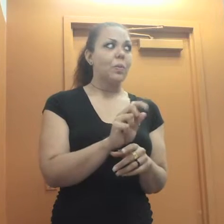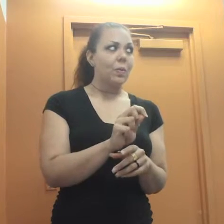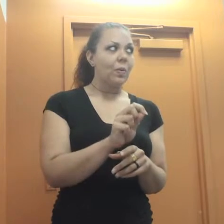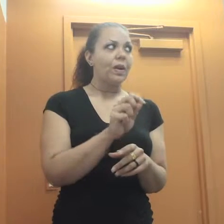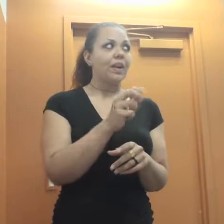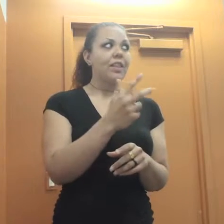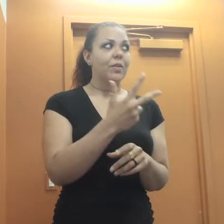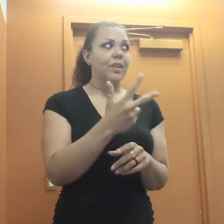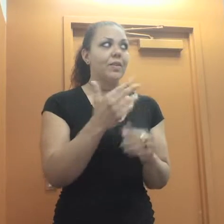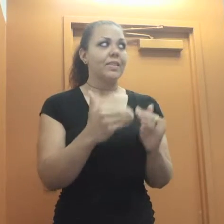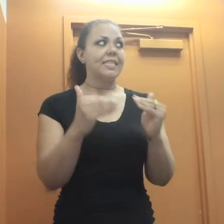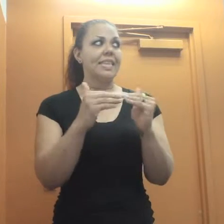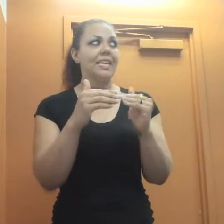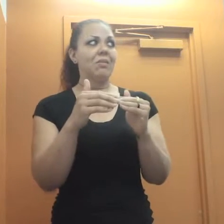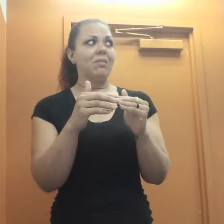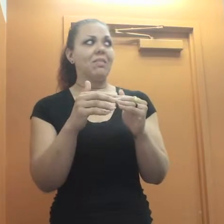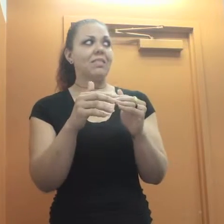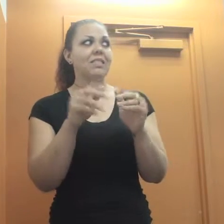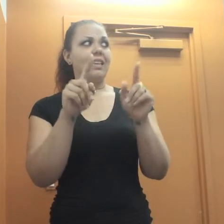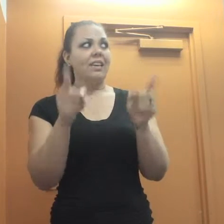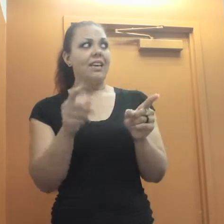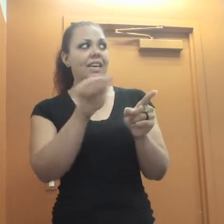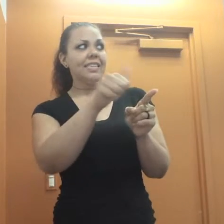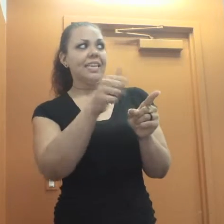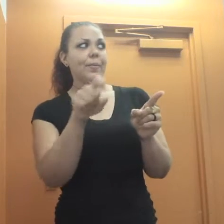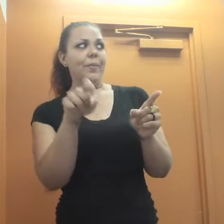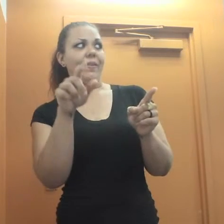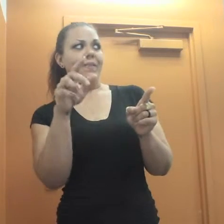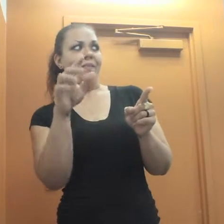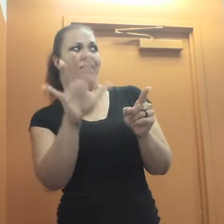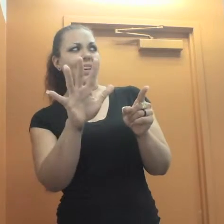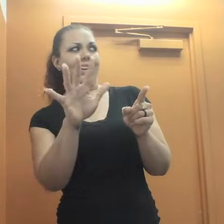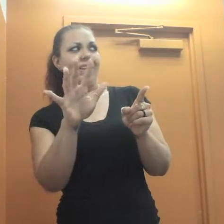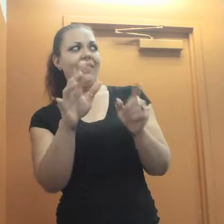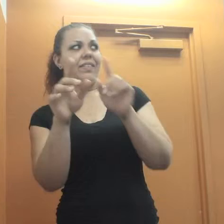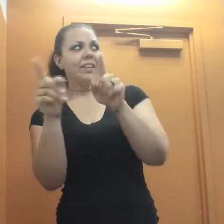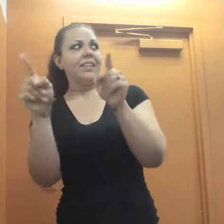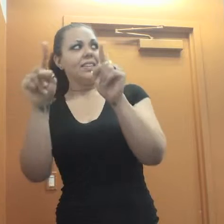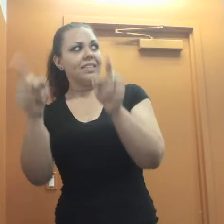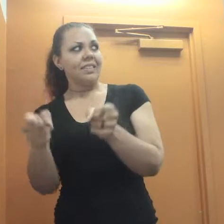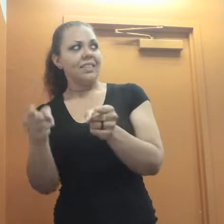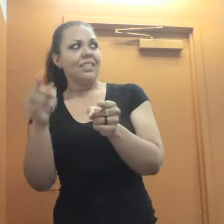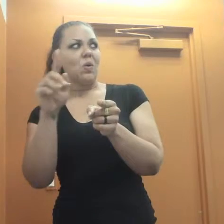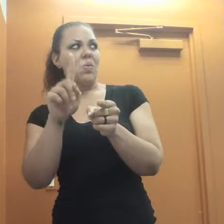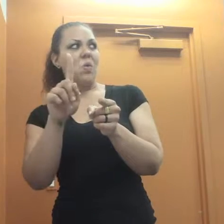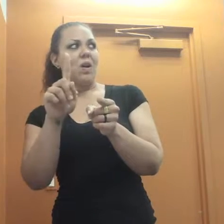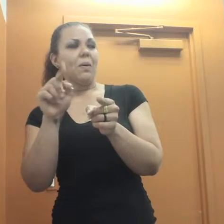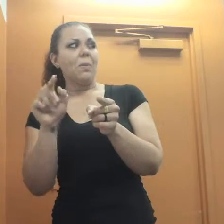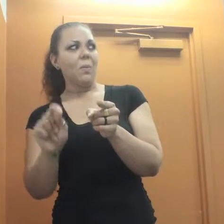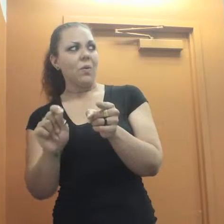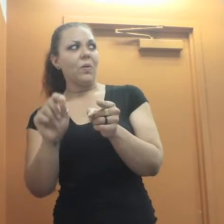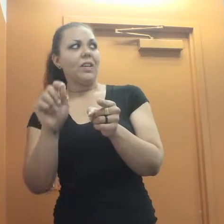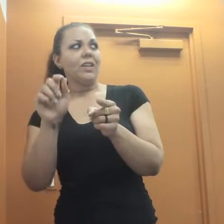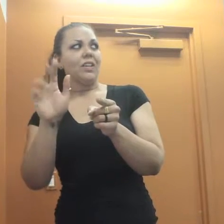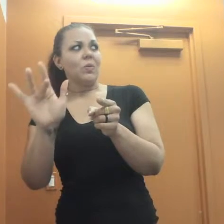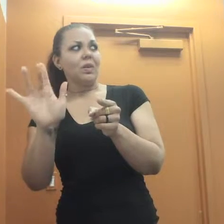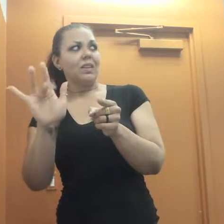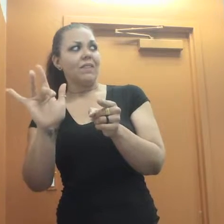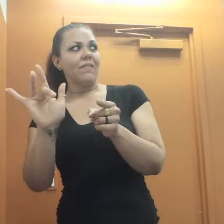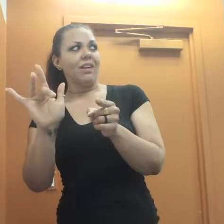constant expression, or 10.5 times 1.25 times the concentration of hydrogen squared. Then,